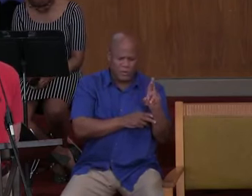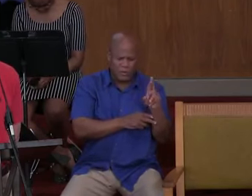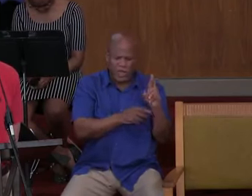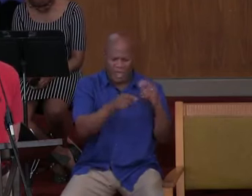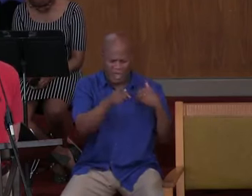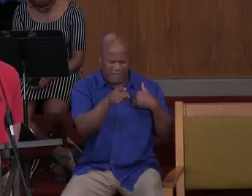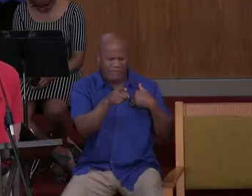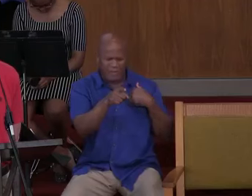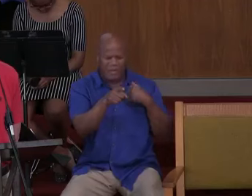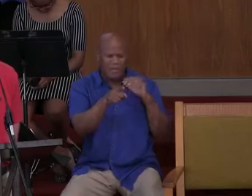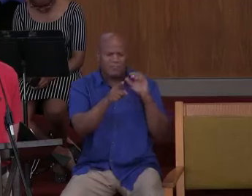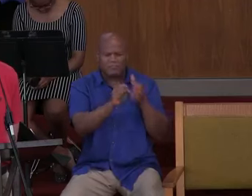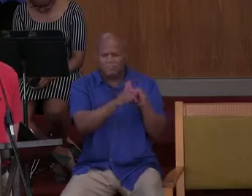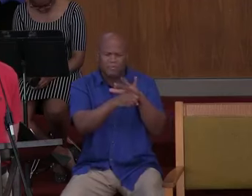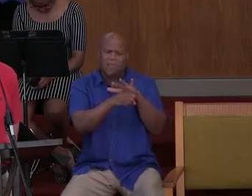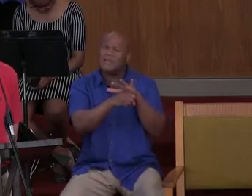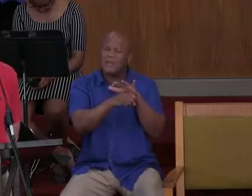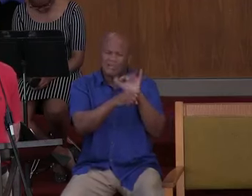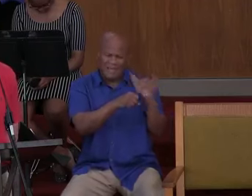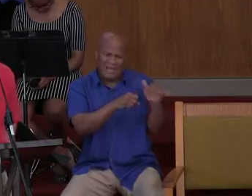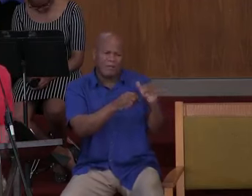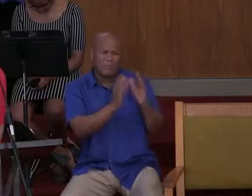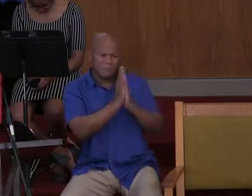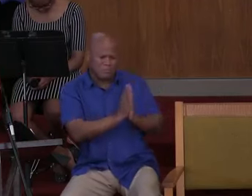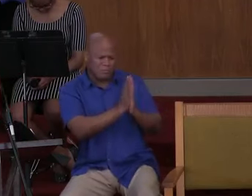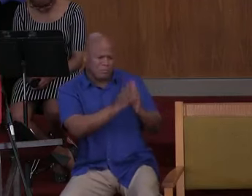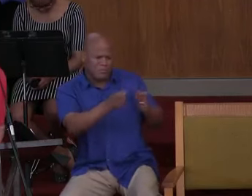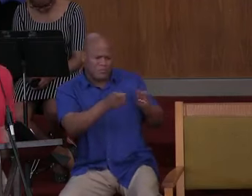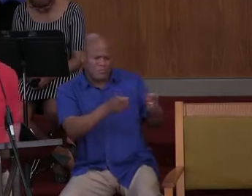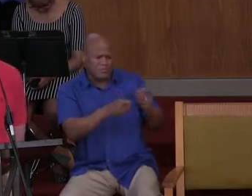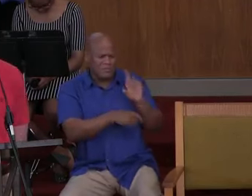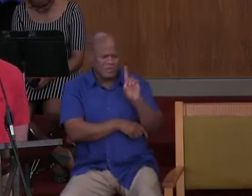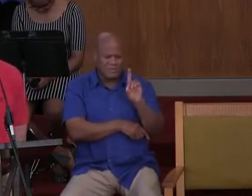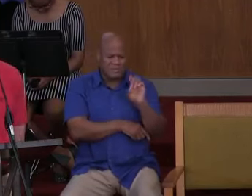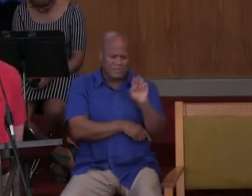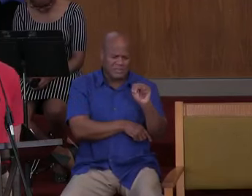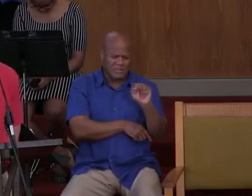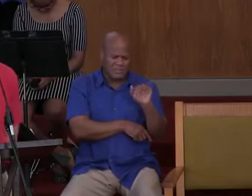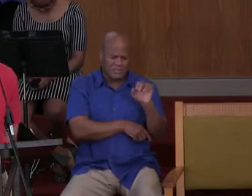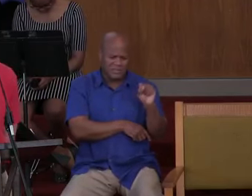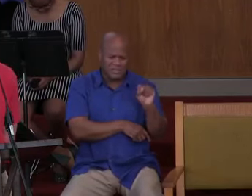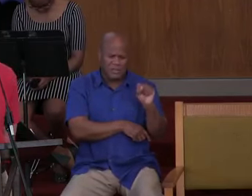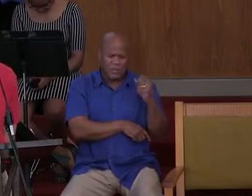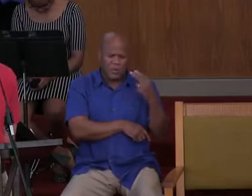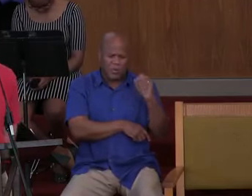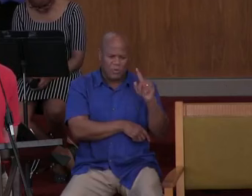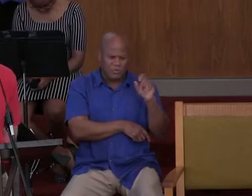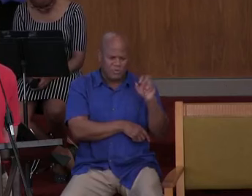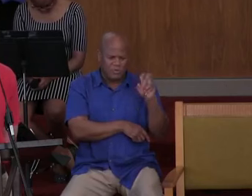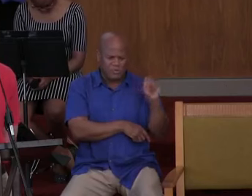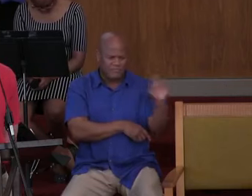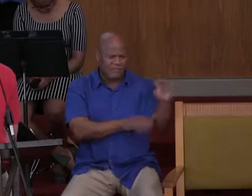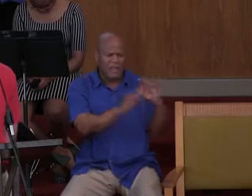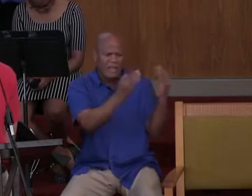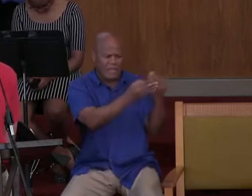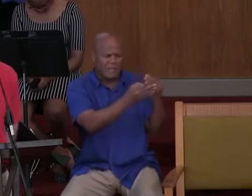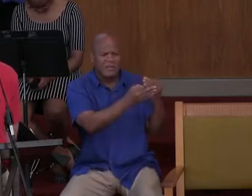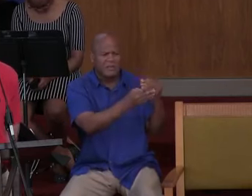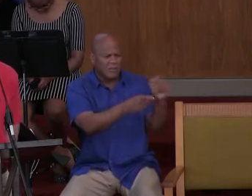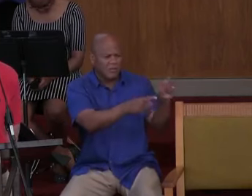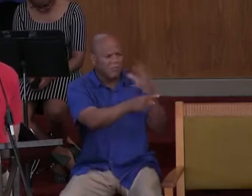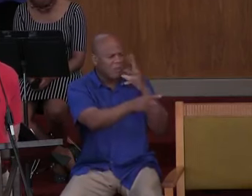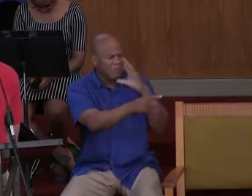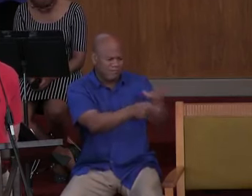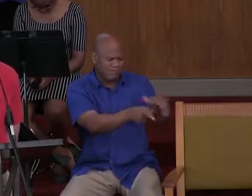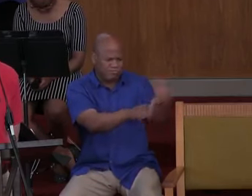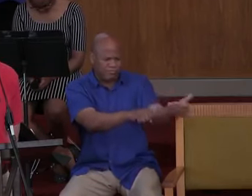We just pray for healing there. For Denise Olson and her family, Lord, we pray for comfort. Her mom